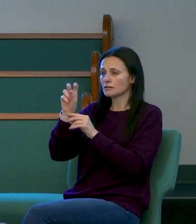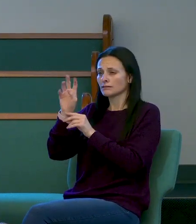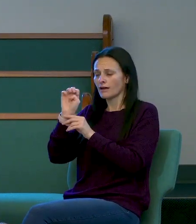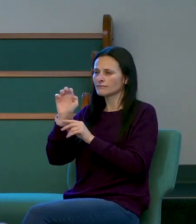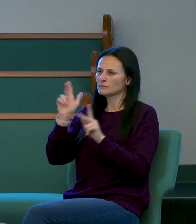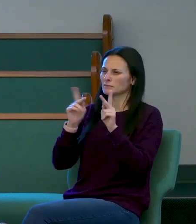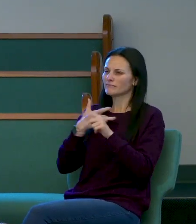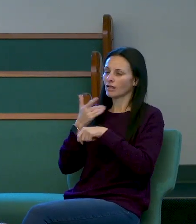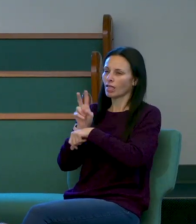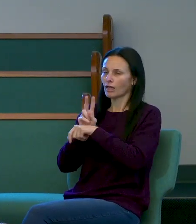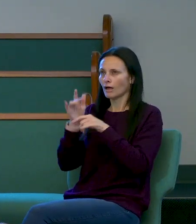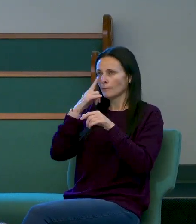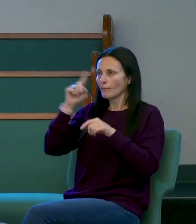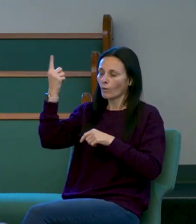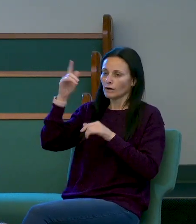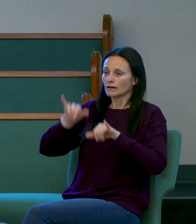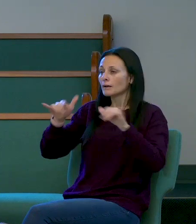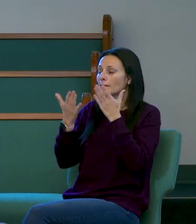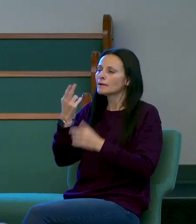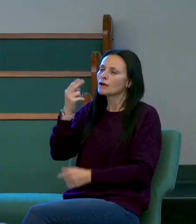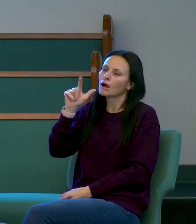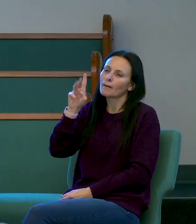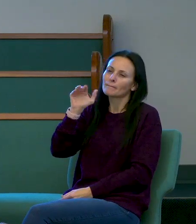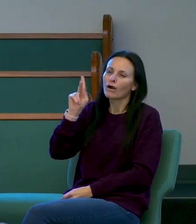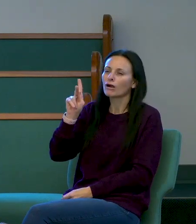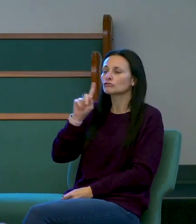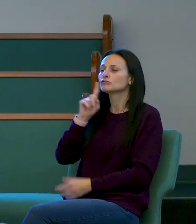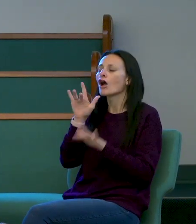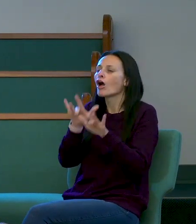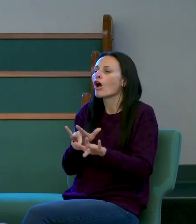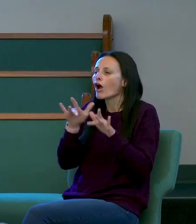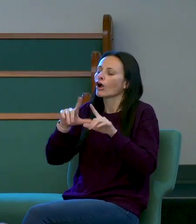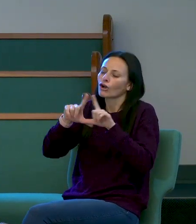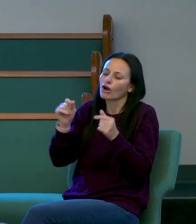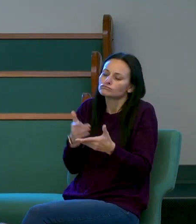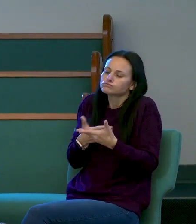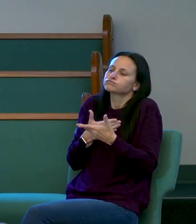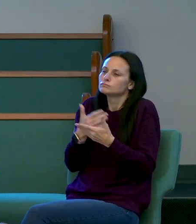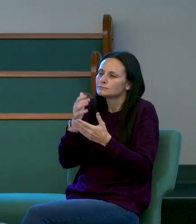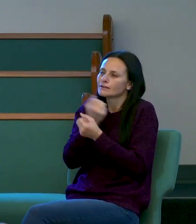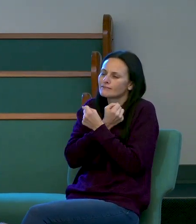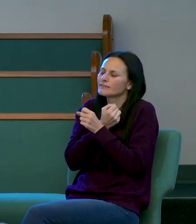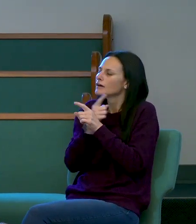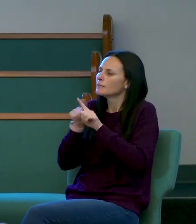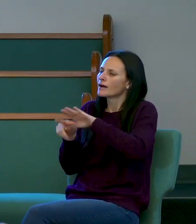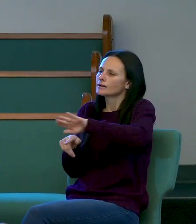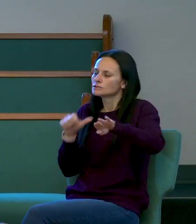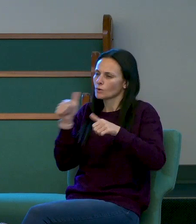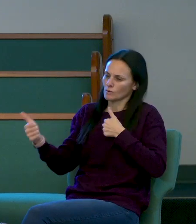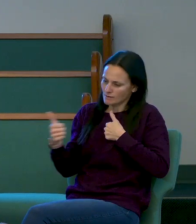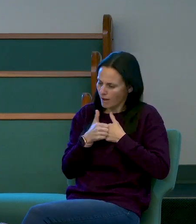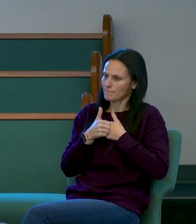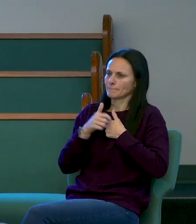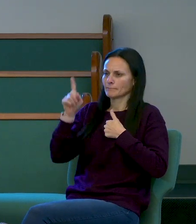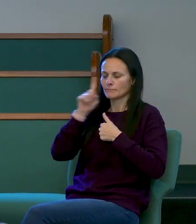bit vanilla, maybe Hallmark sappy kind of cards love, but I don't want you to become numb to the